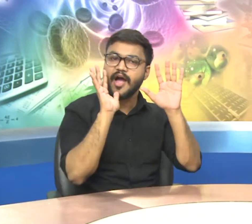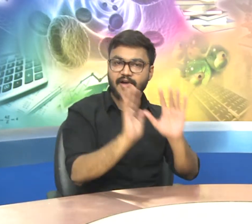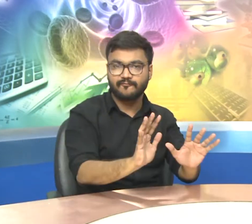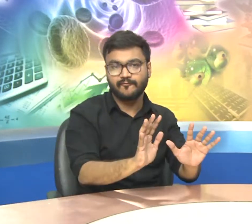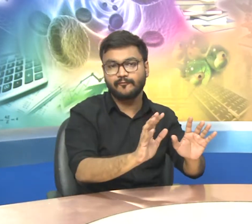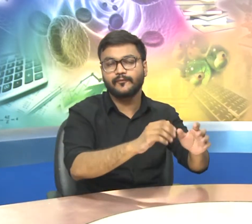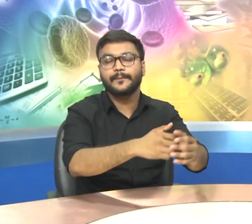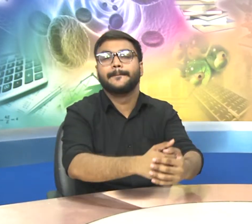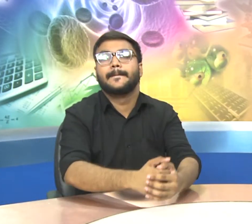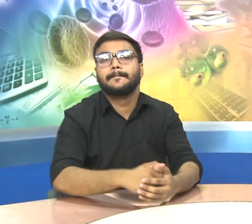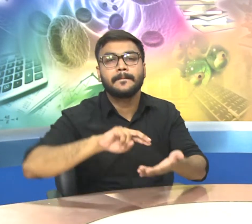in water.